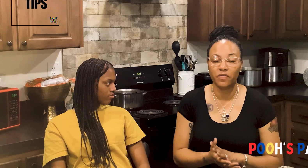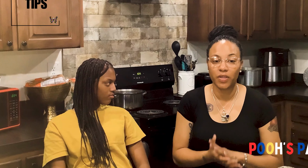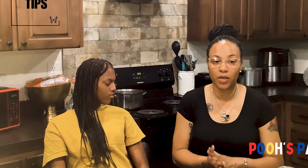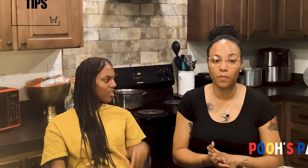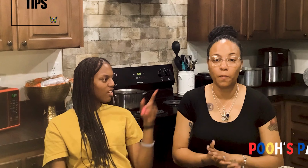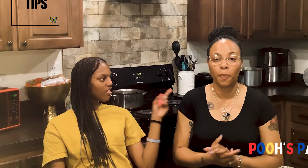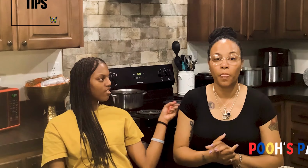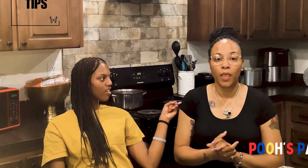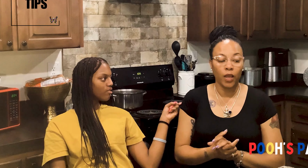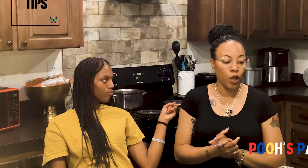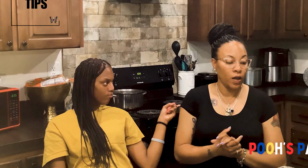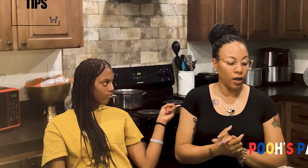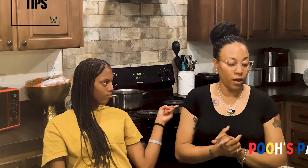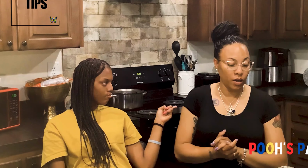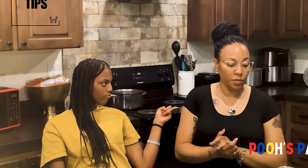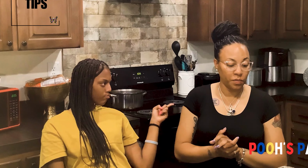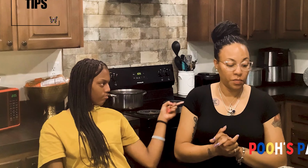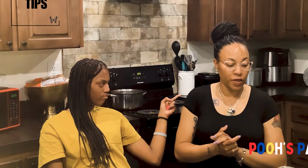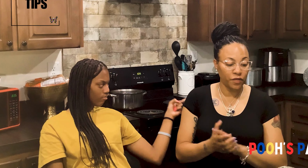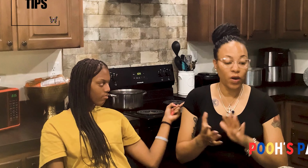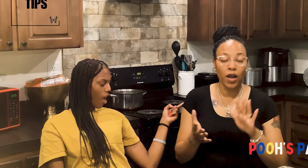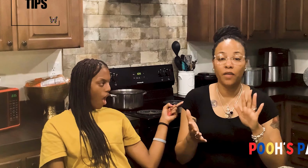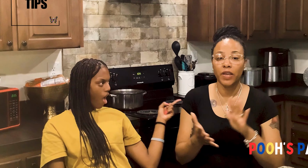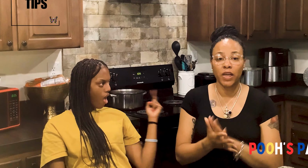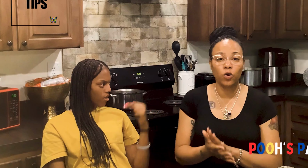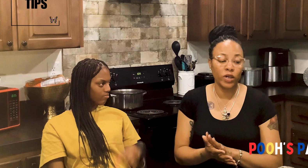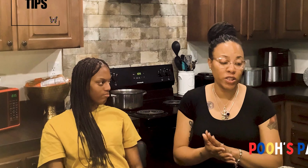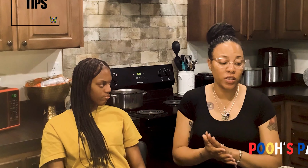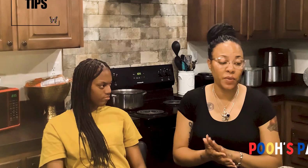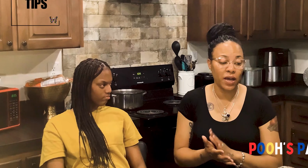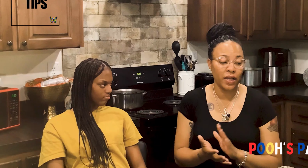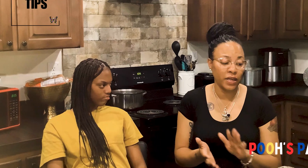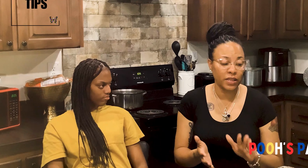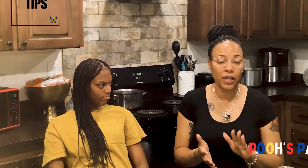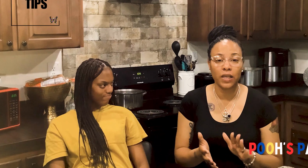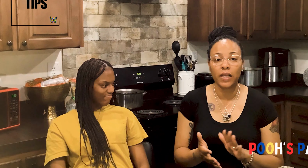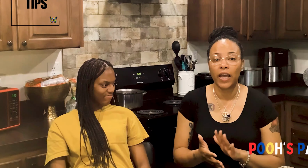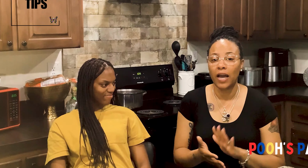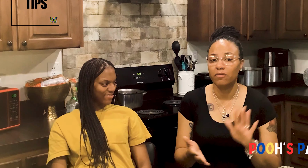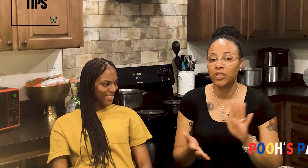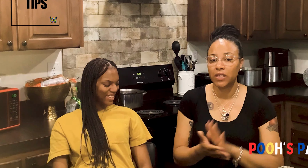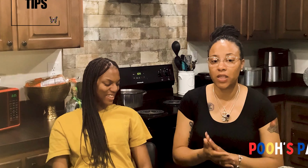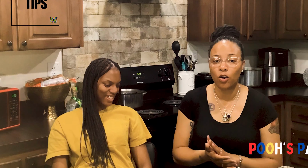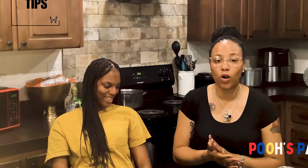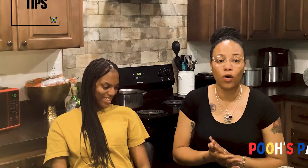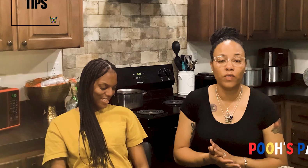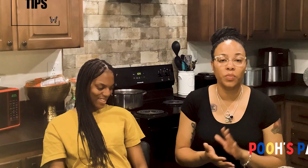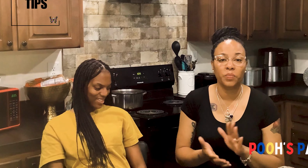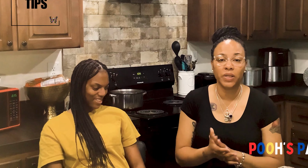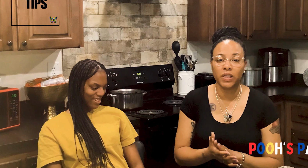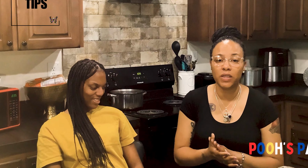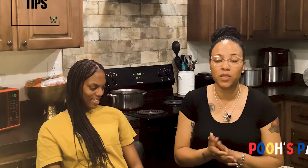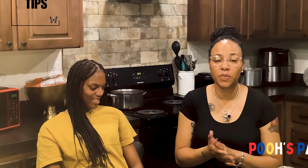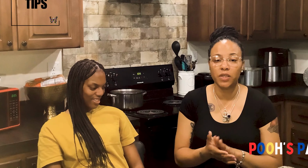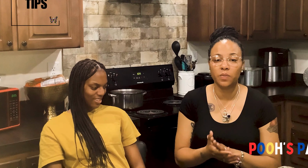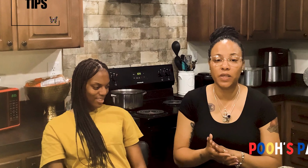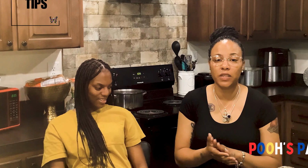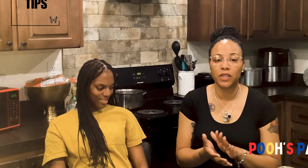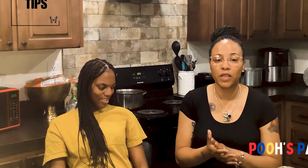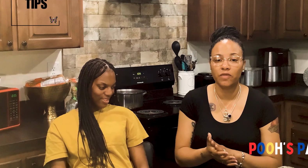them. If you all have any questions about anything that I've just gone over, please leave them in